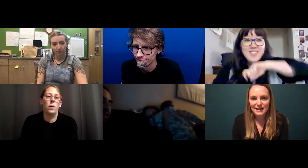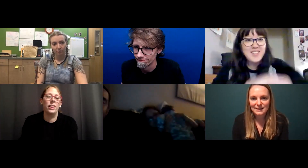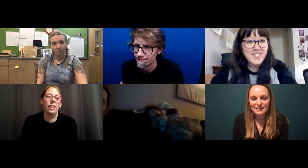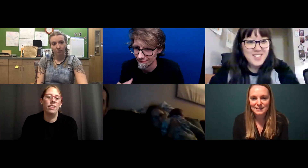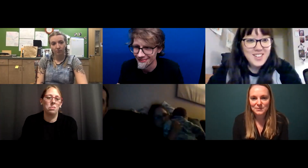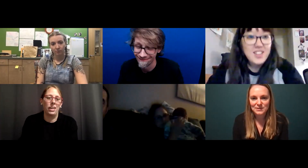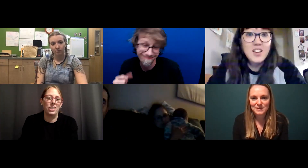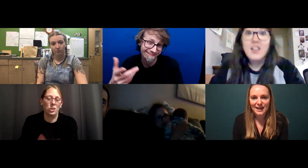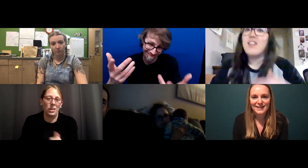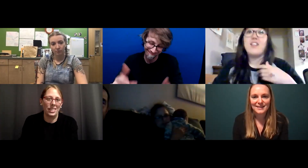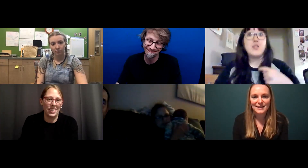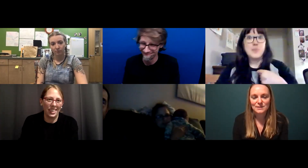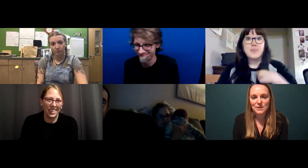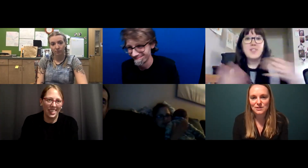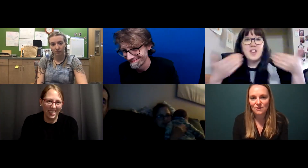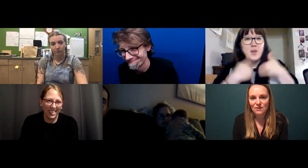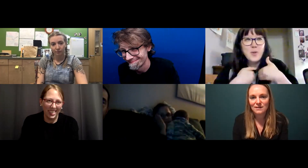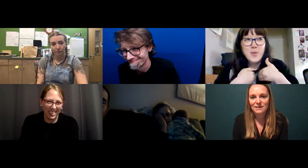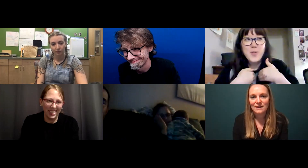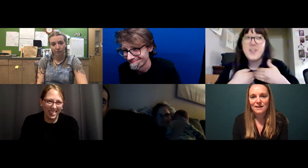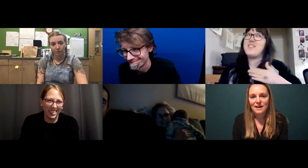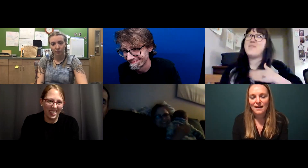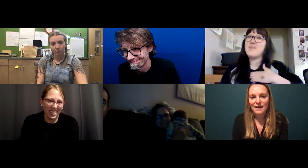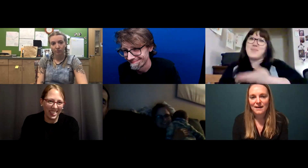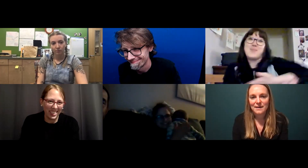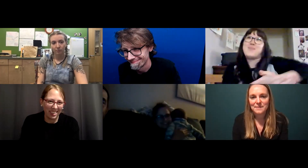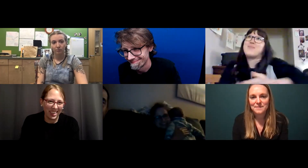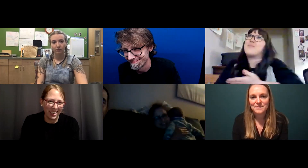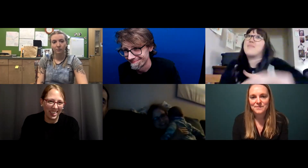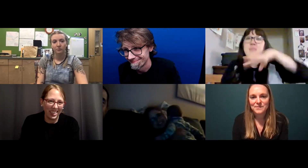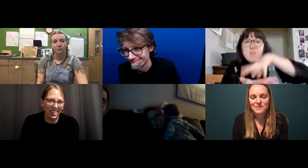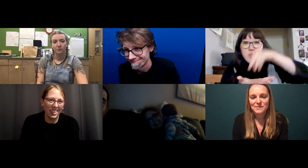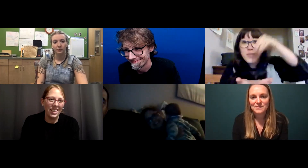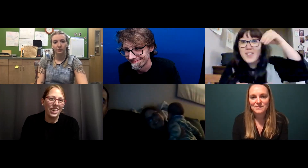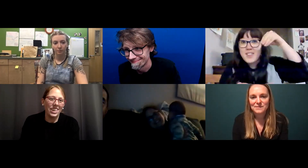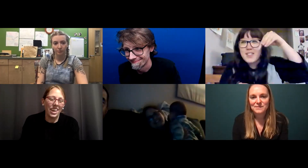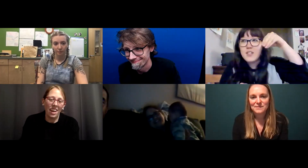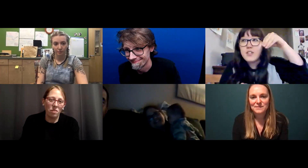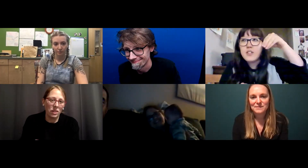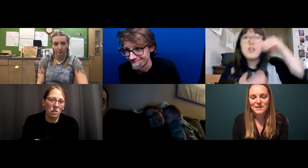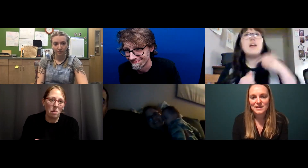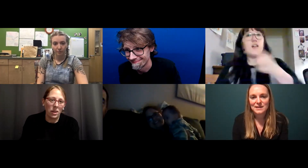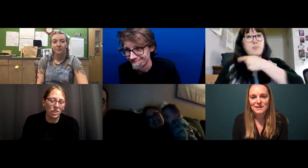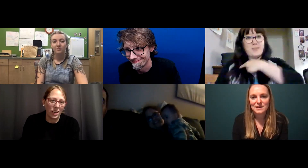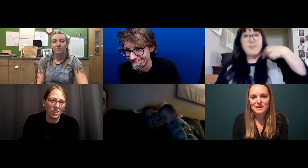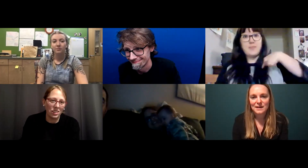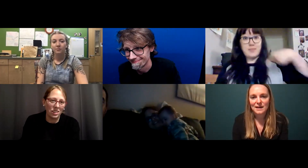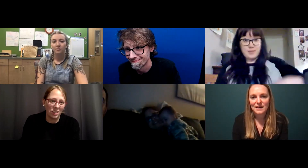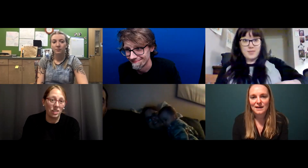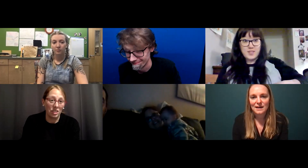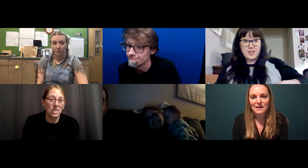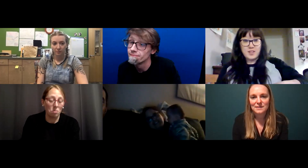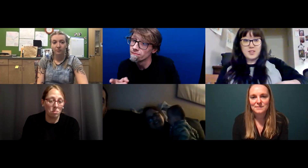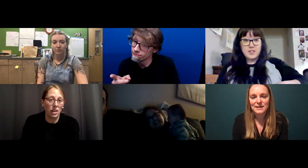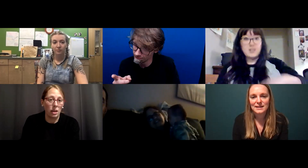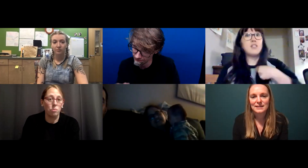Oh, I love Spanish, is what Anne's saying. Yes, it's great. Yeah, I really want my child to